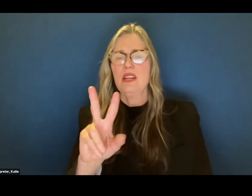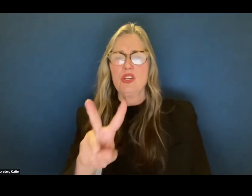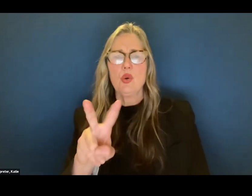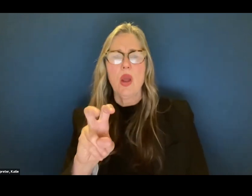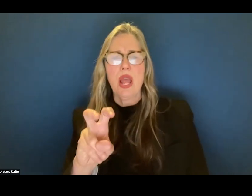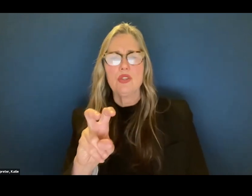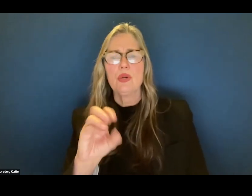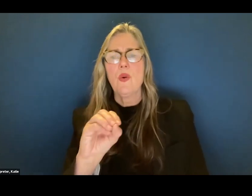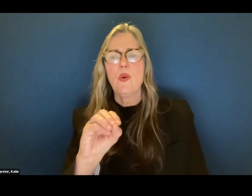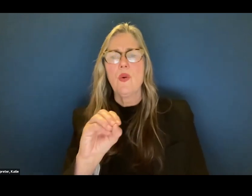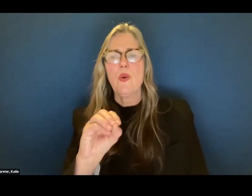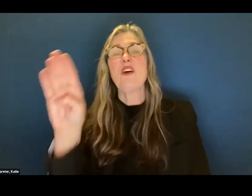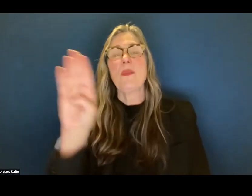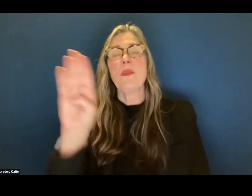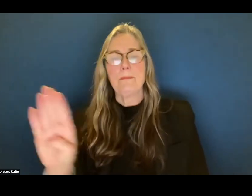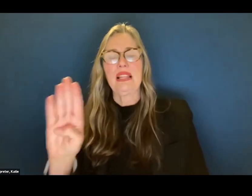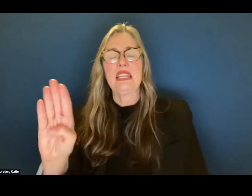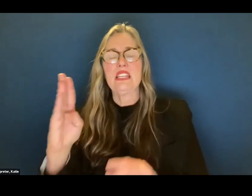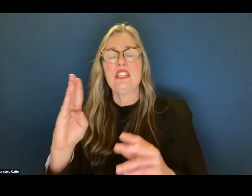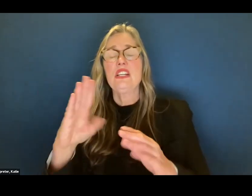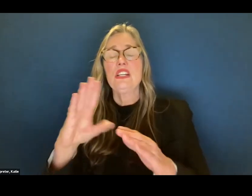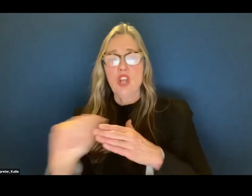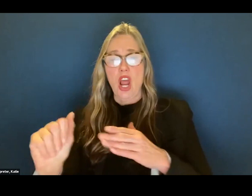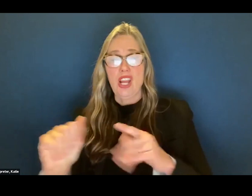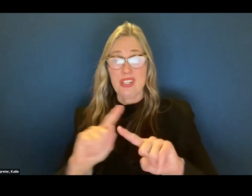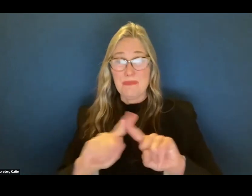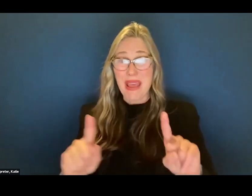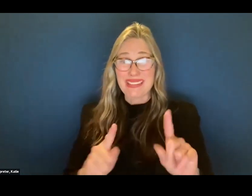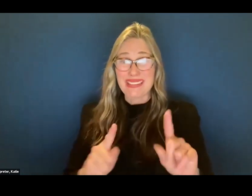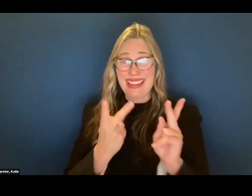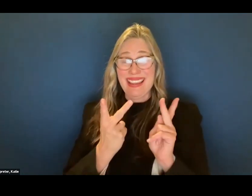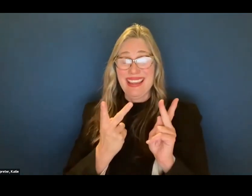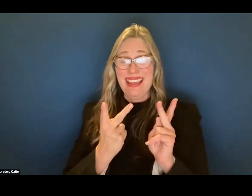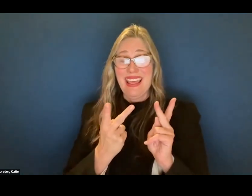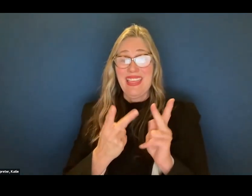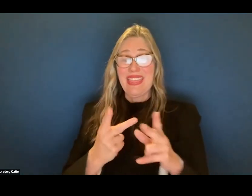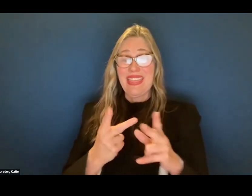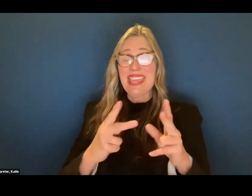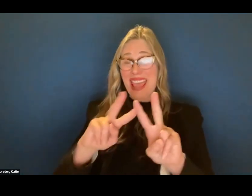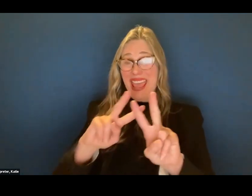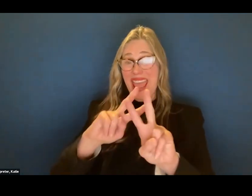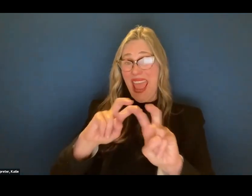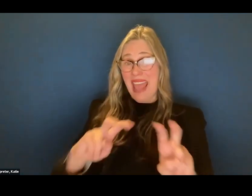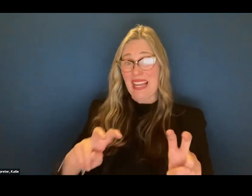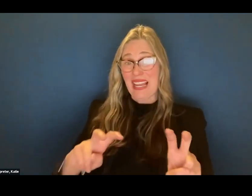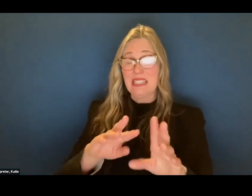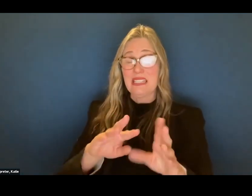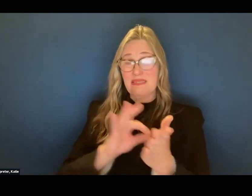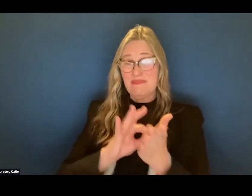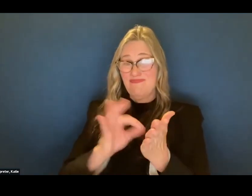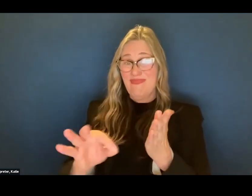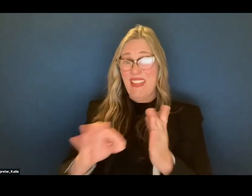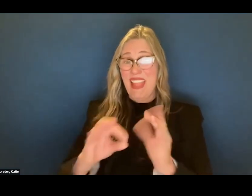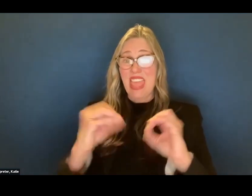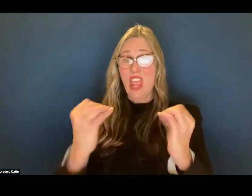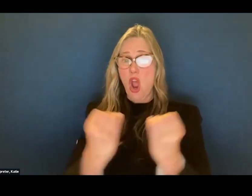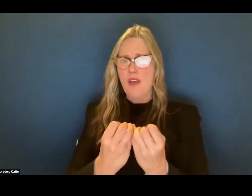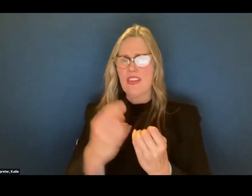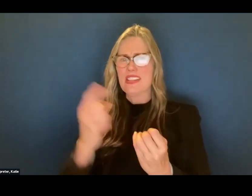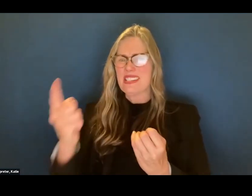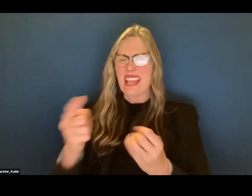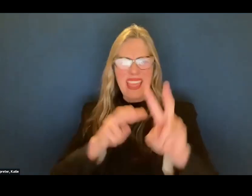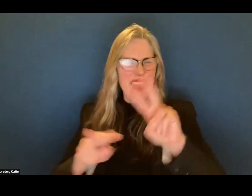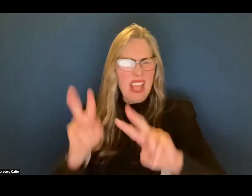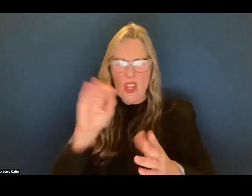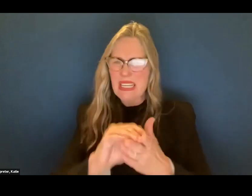these numbers, and they're saying, we think that maybe the governor's budget is a little bit high. So they're coming in below that